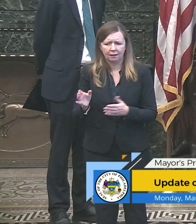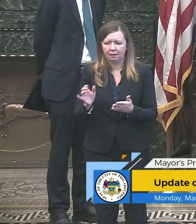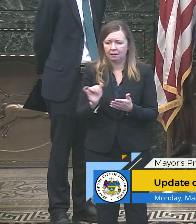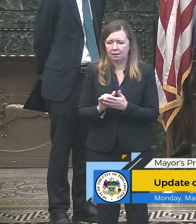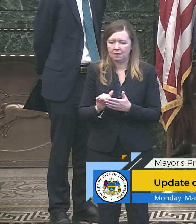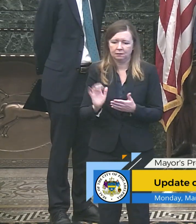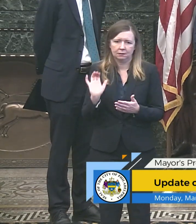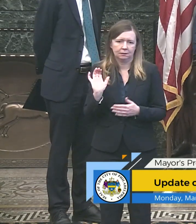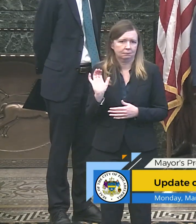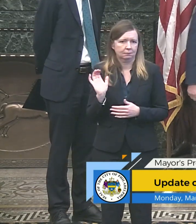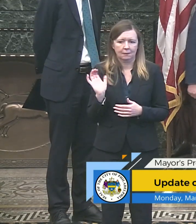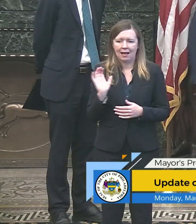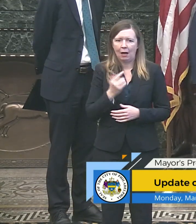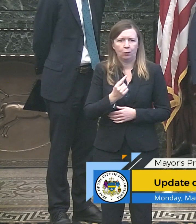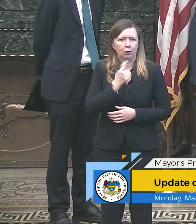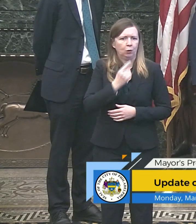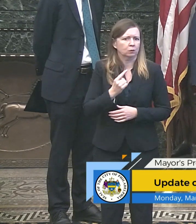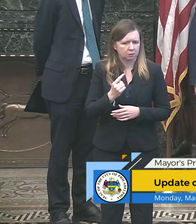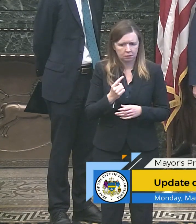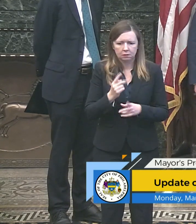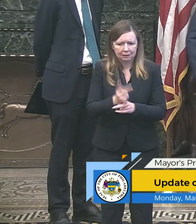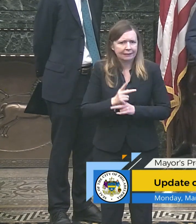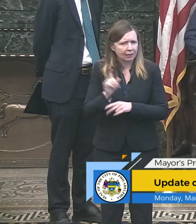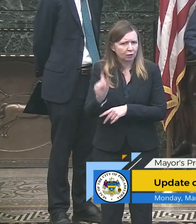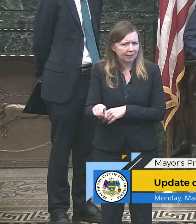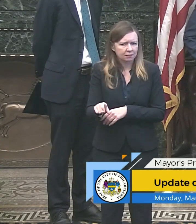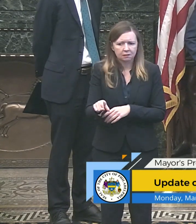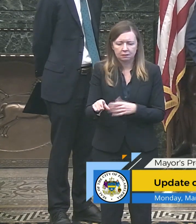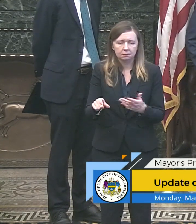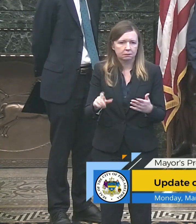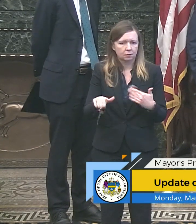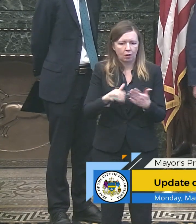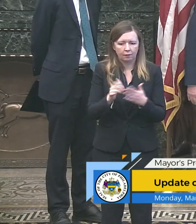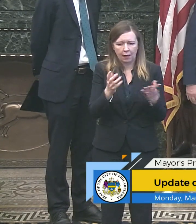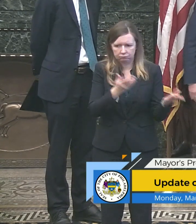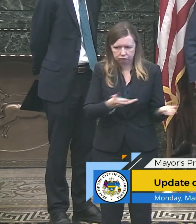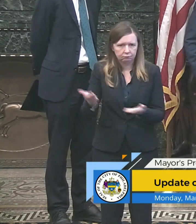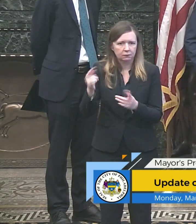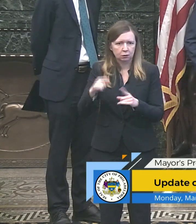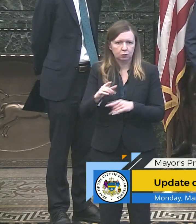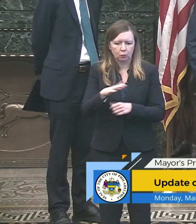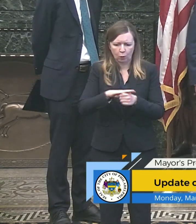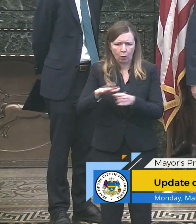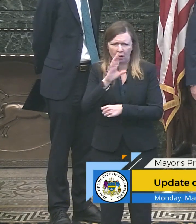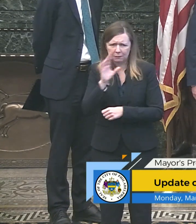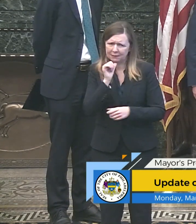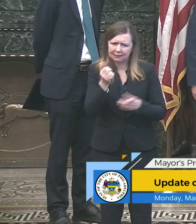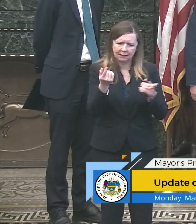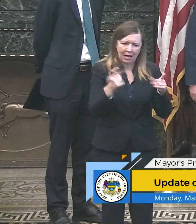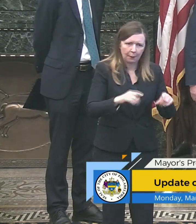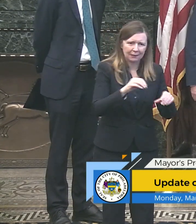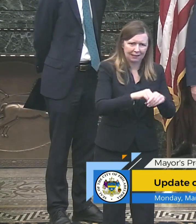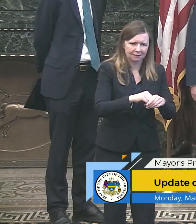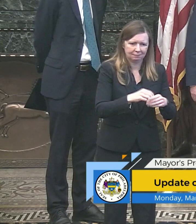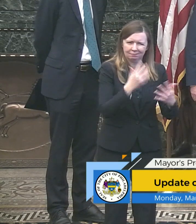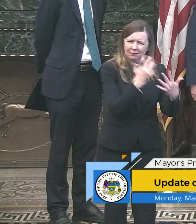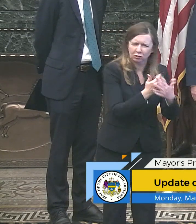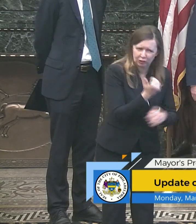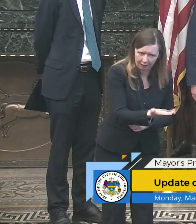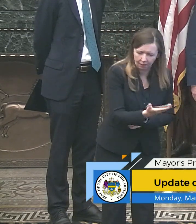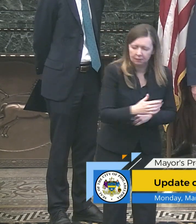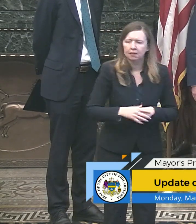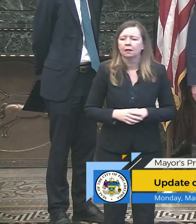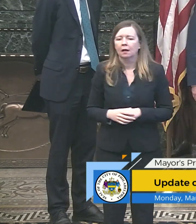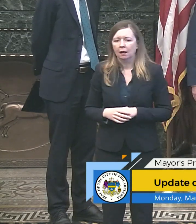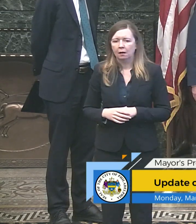our acute care needs are actually taken care of by a local hospital, not taken care of behind the walls. And I don't